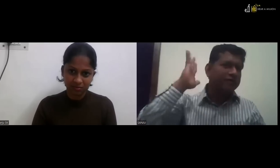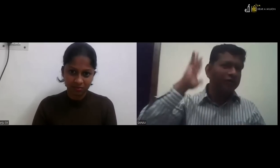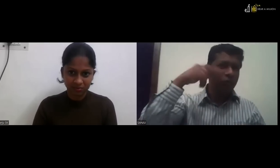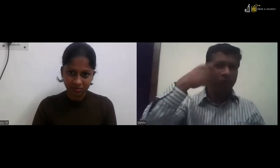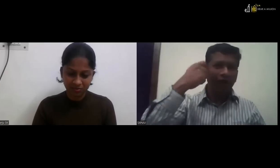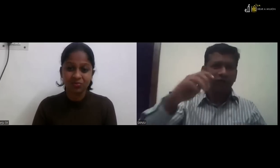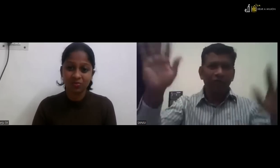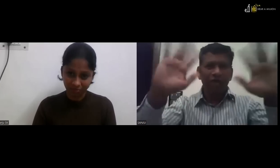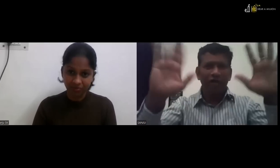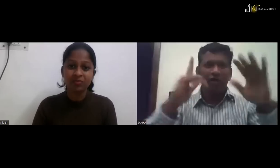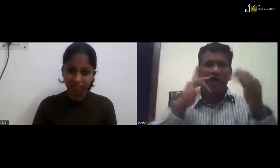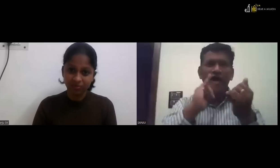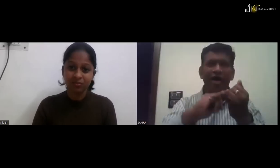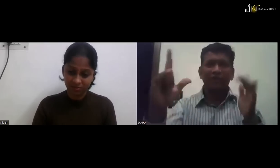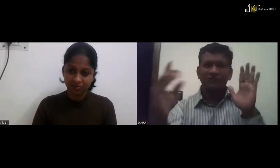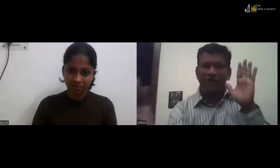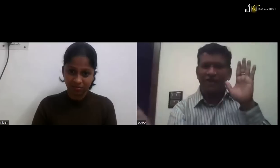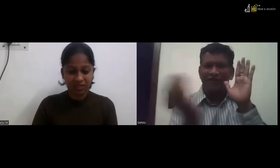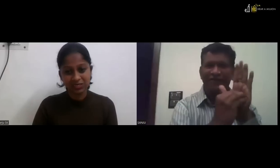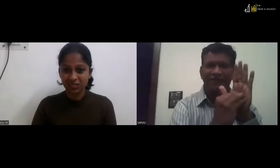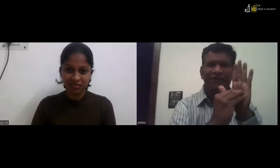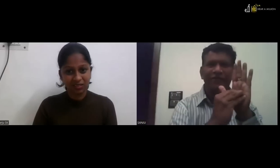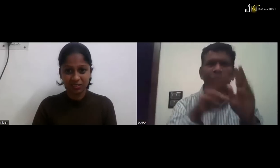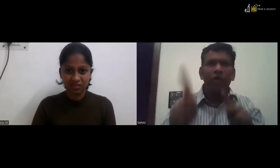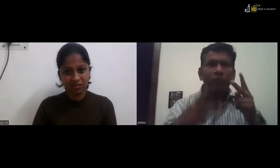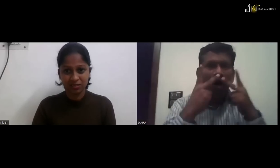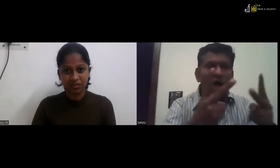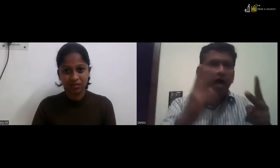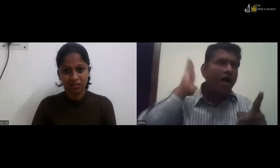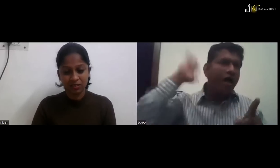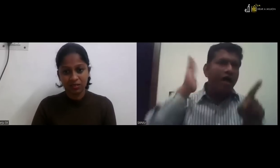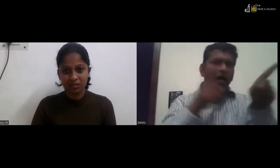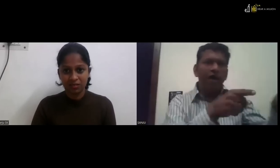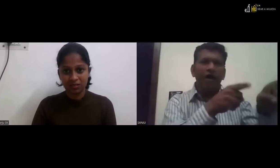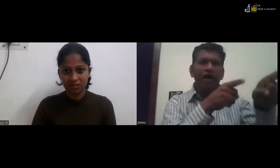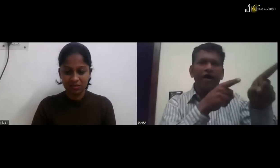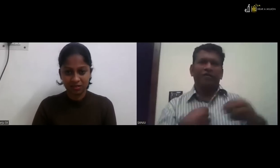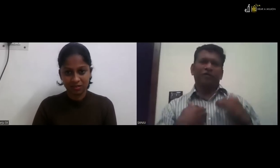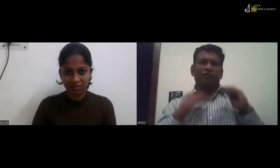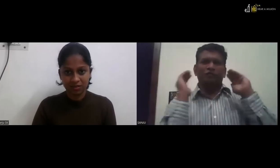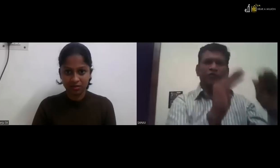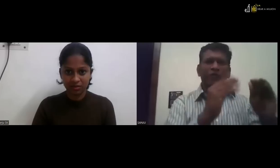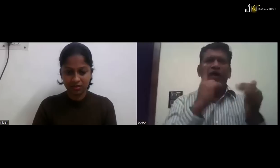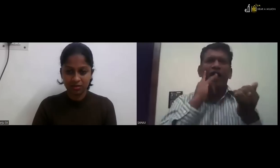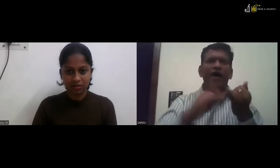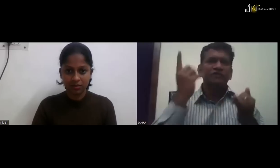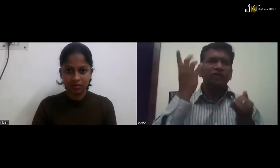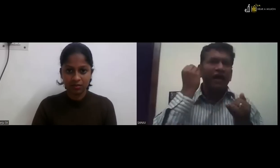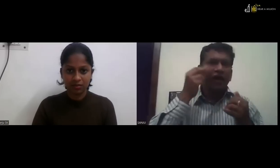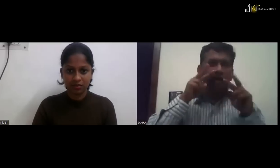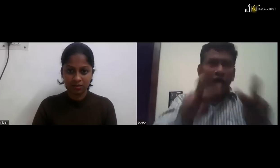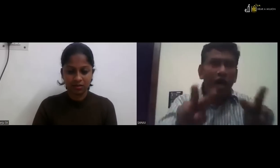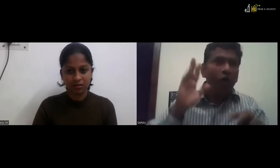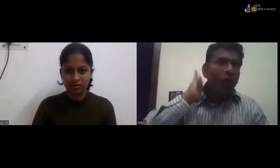um on the 23rd when Ranbir, added some bit of sign